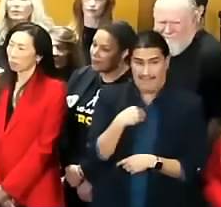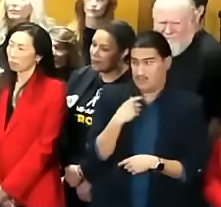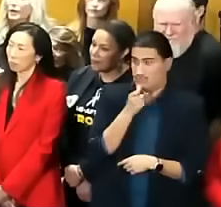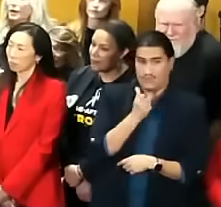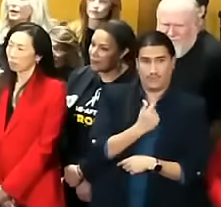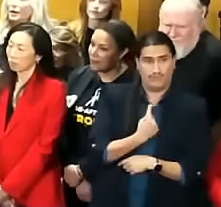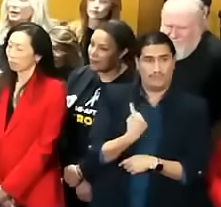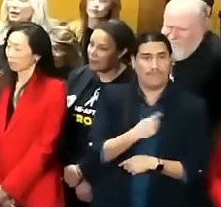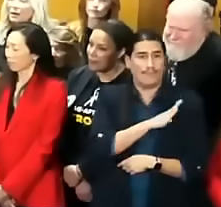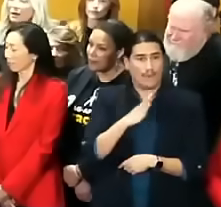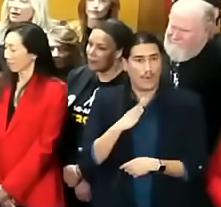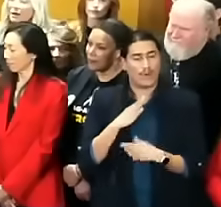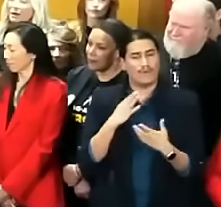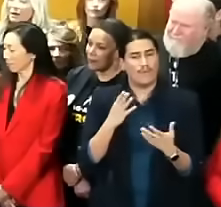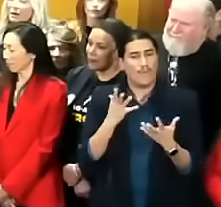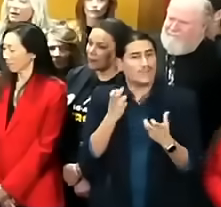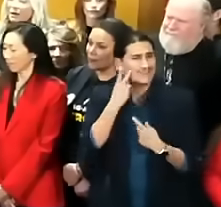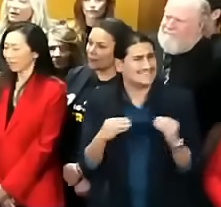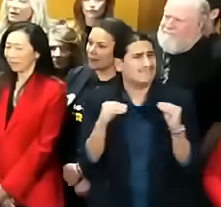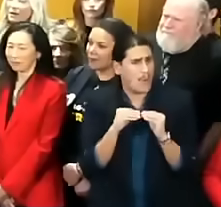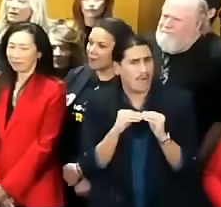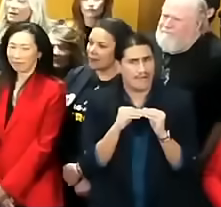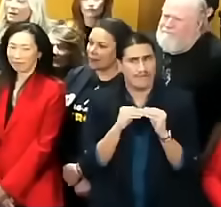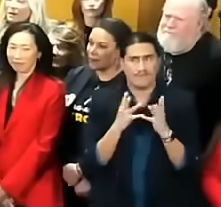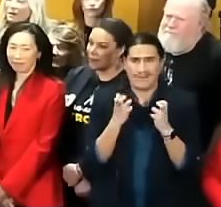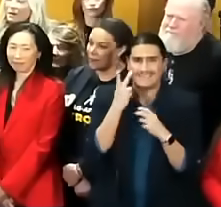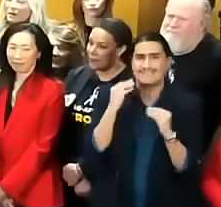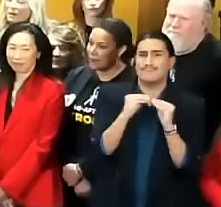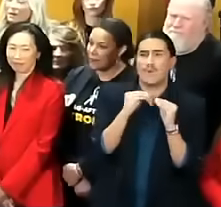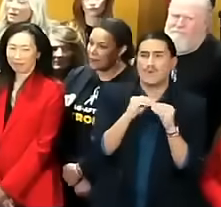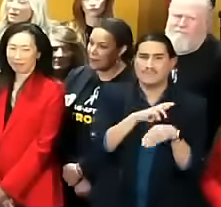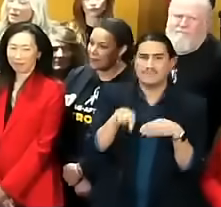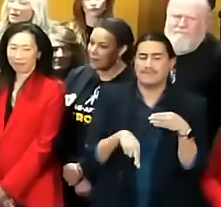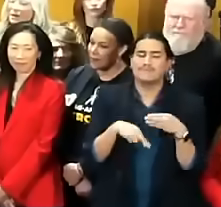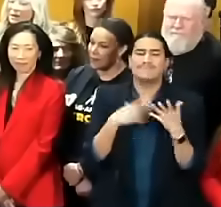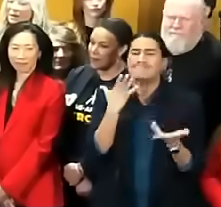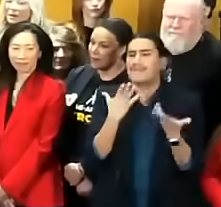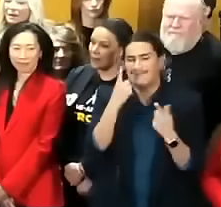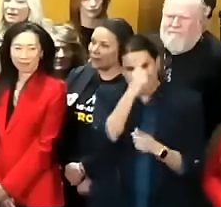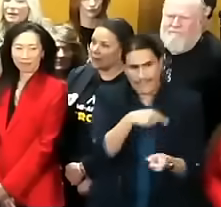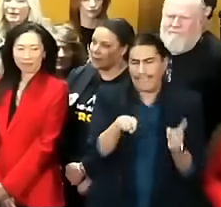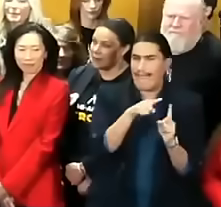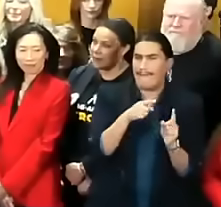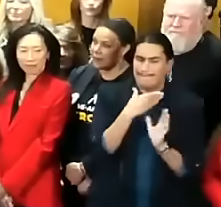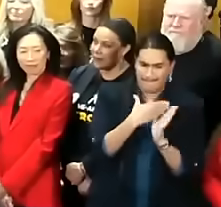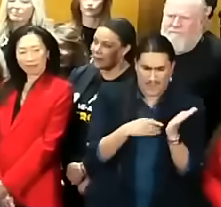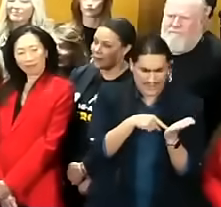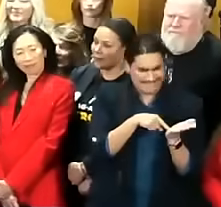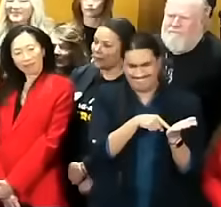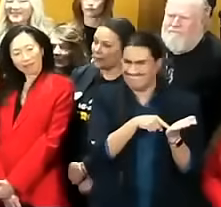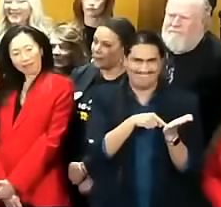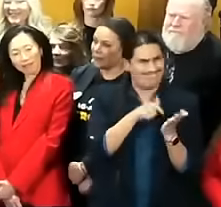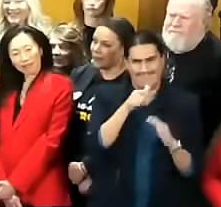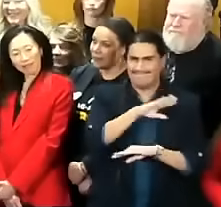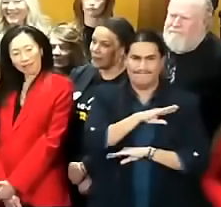that in certain areas they wanted to see more out of the result, or there was some specific piece that for them didn't quite hit the mark. But the fact